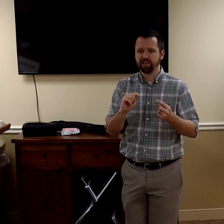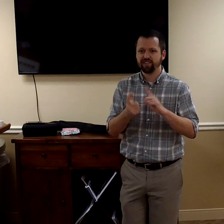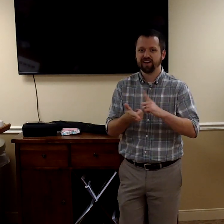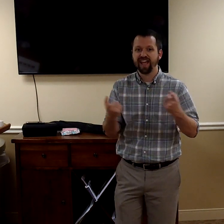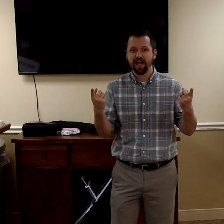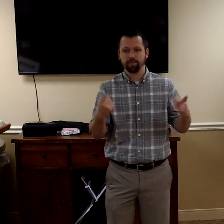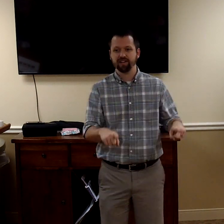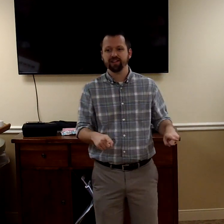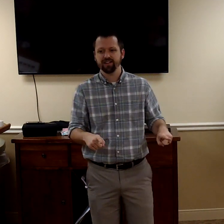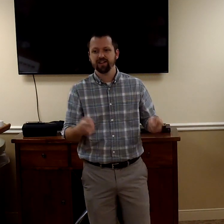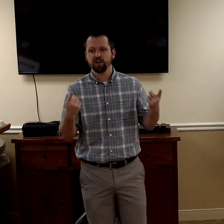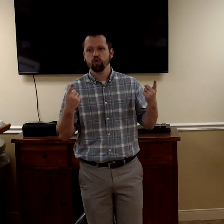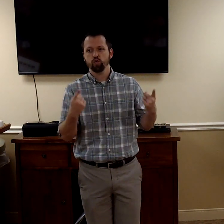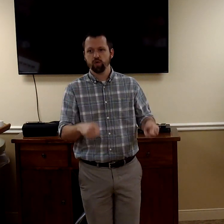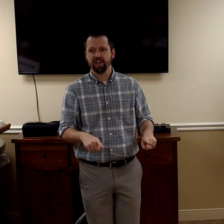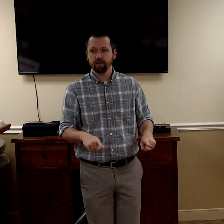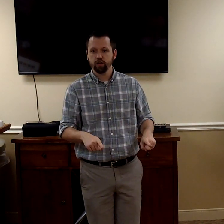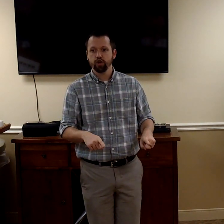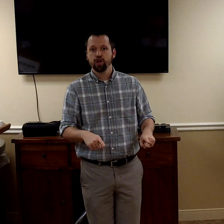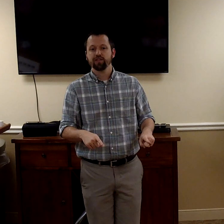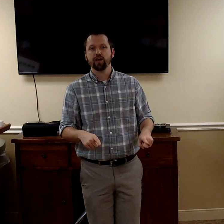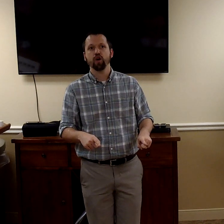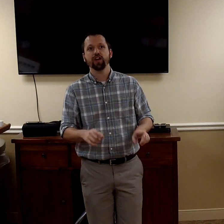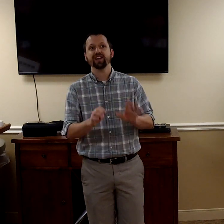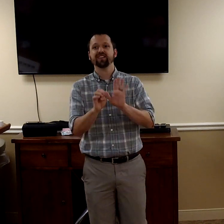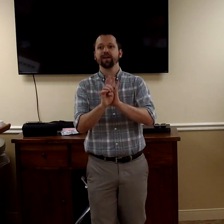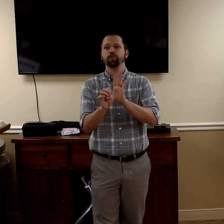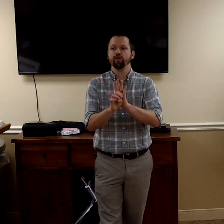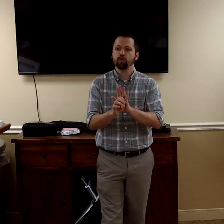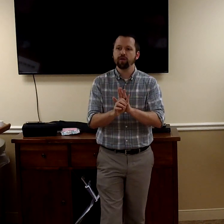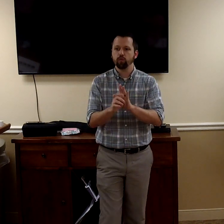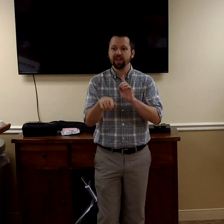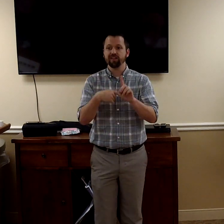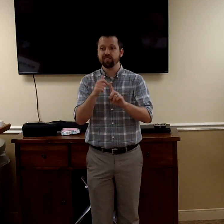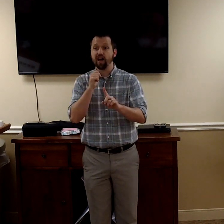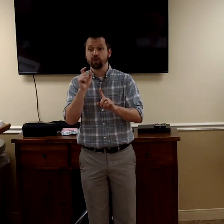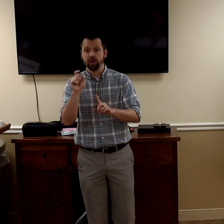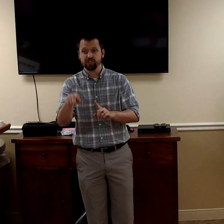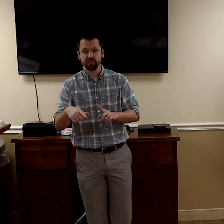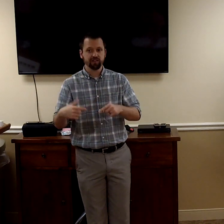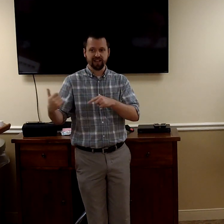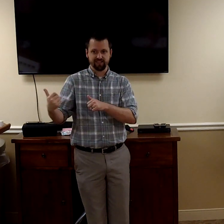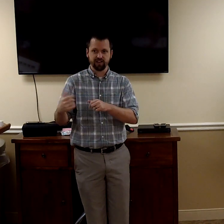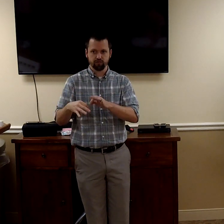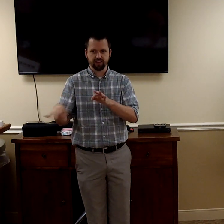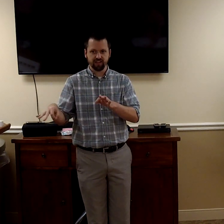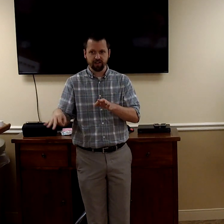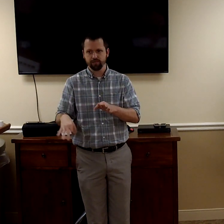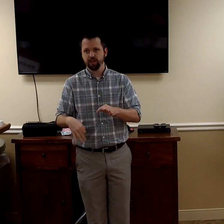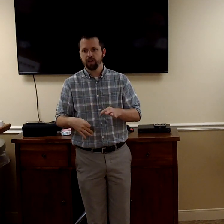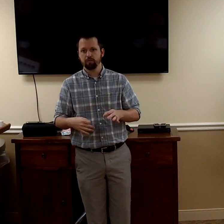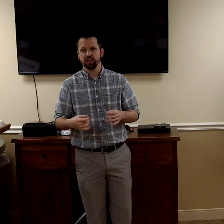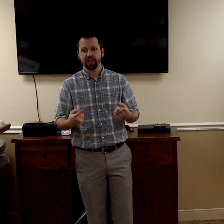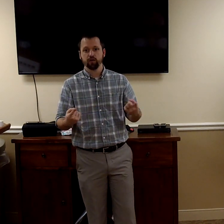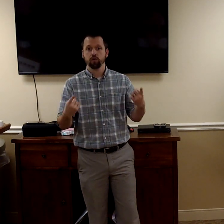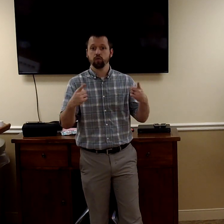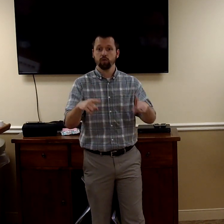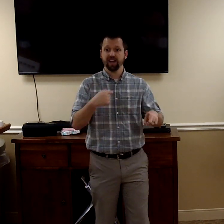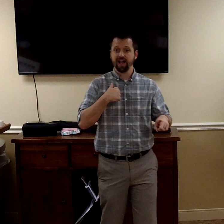translated happened. When. So an example of when is not a question. That sentence right there. But like, when I was